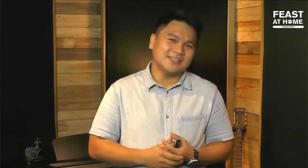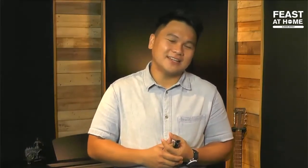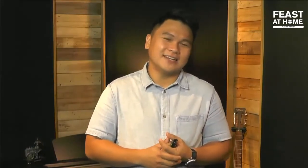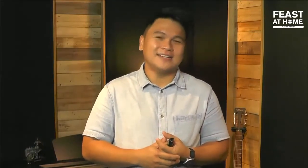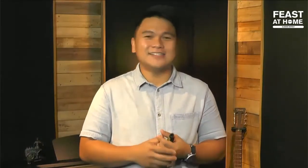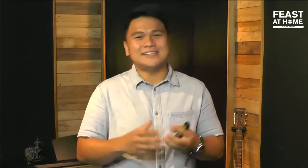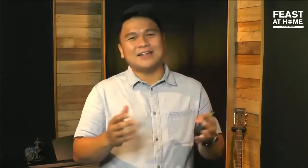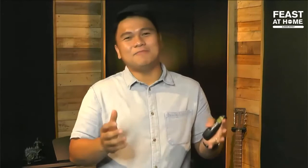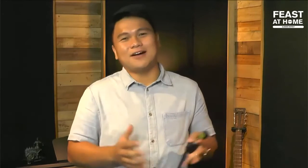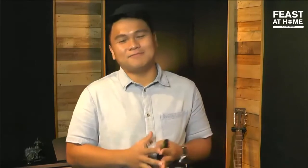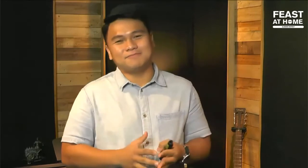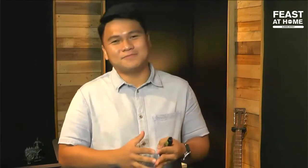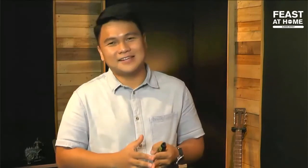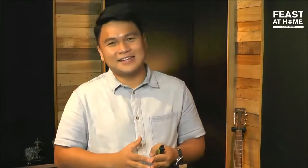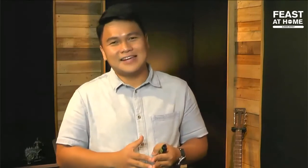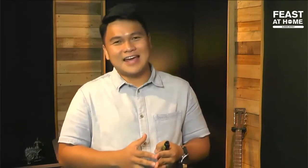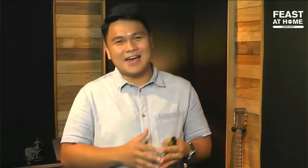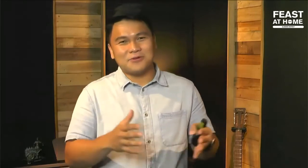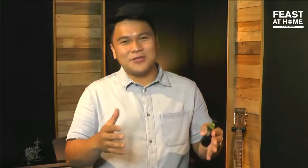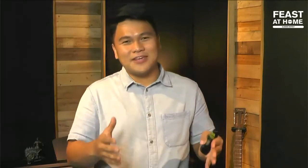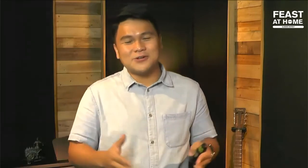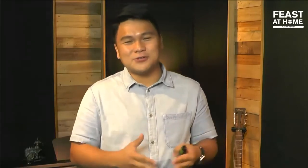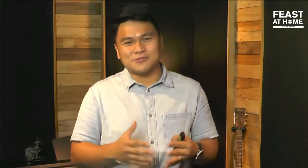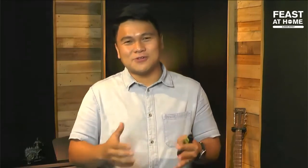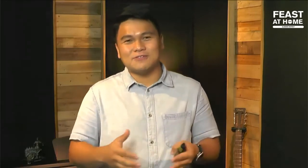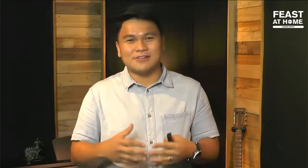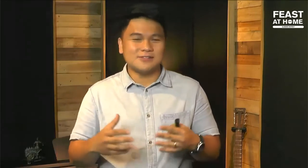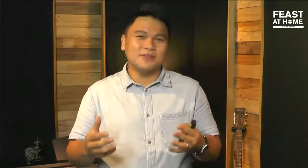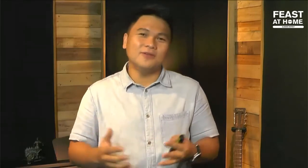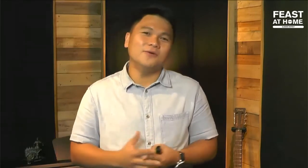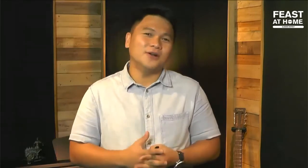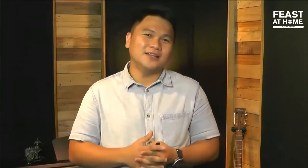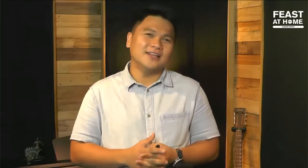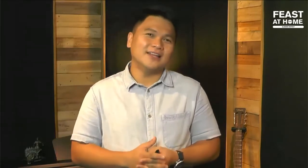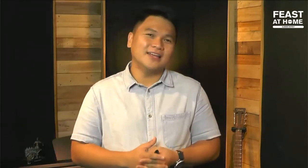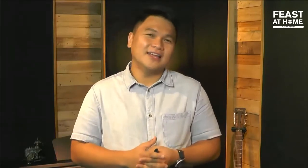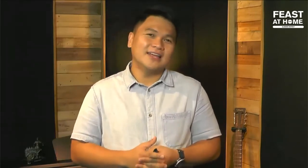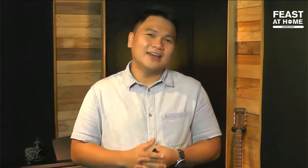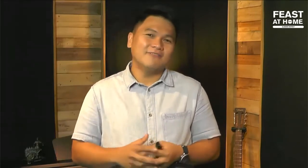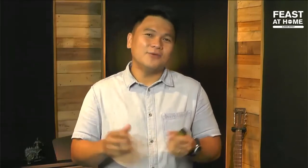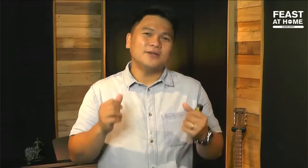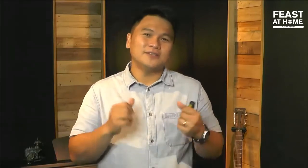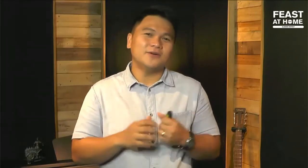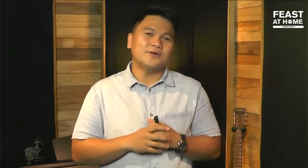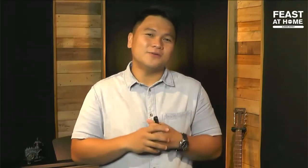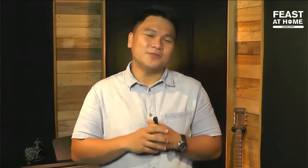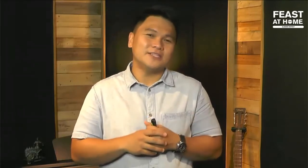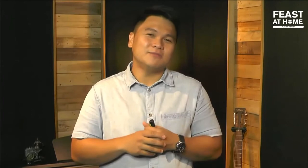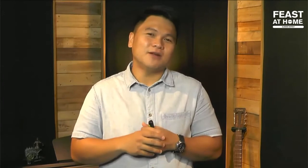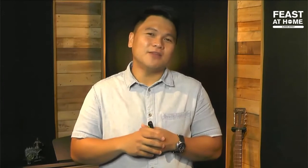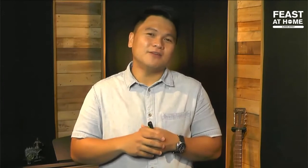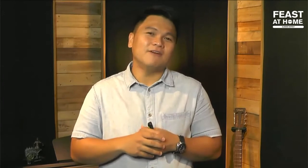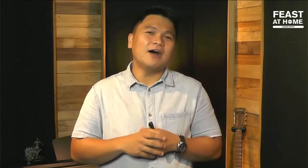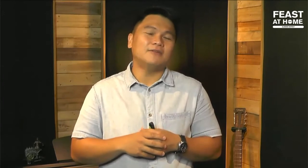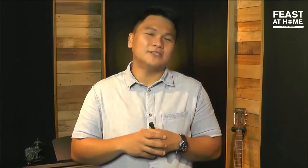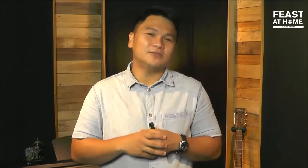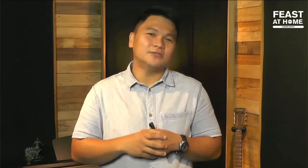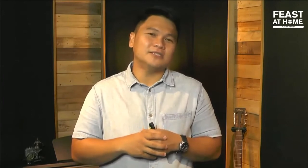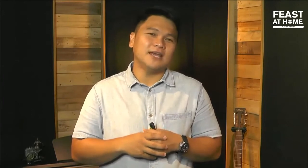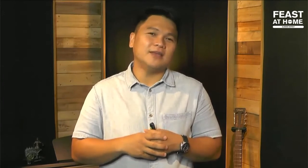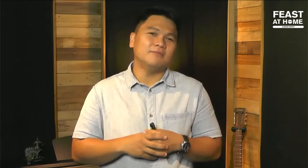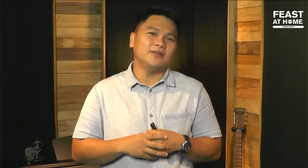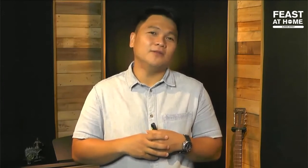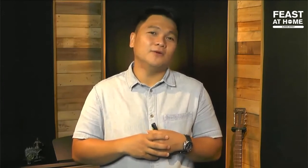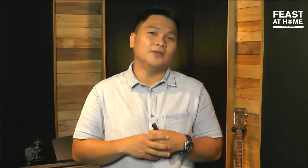sisters, here's the sad part. After years of service with the Lord, a few years ago, this brother of ours